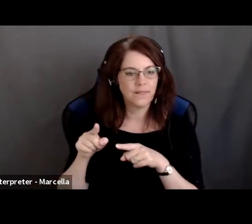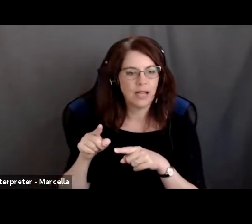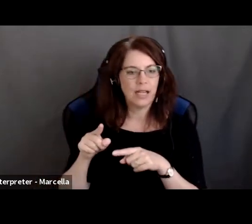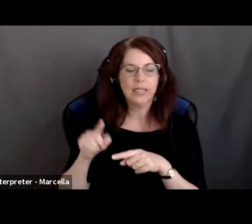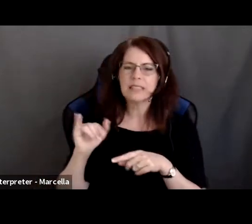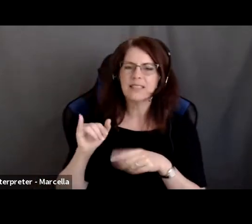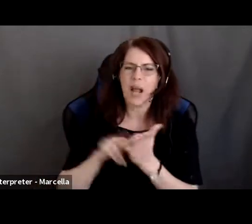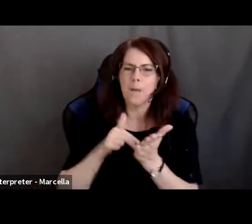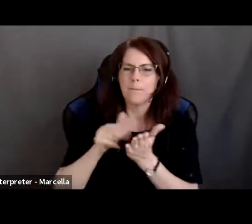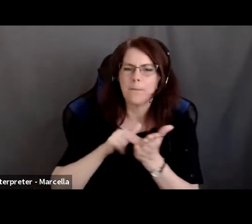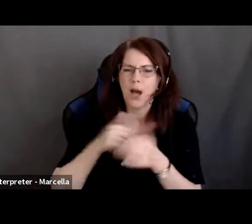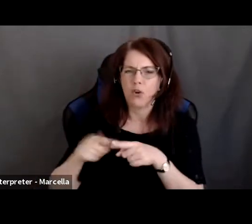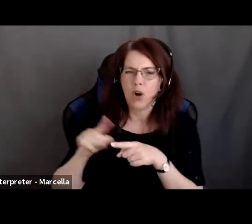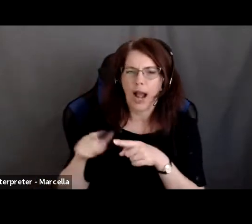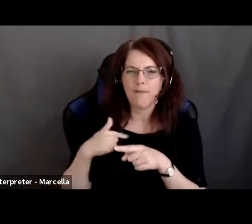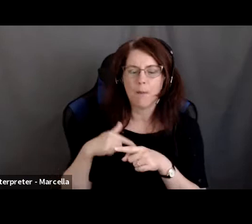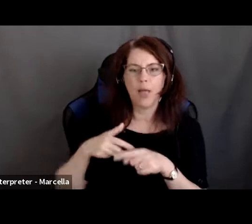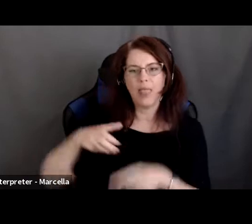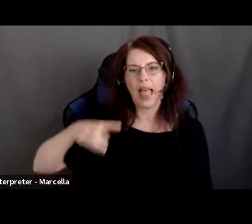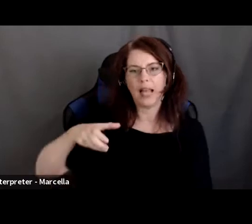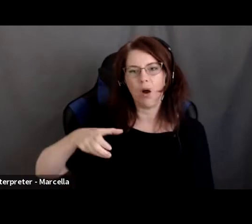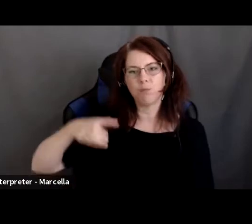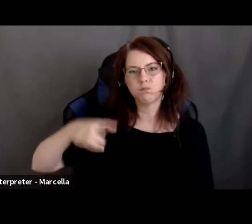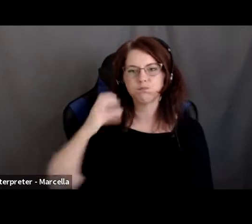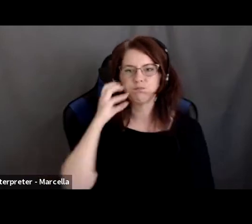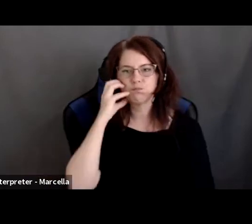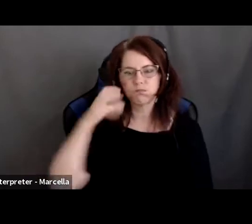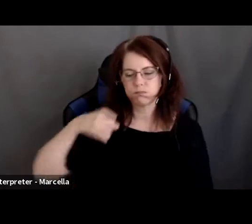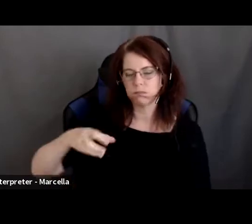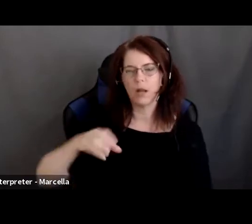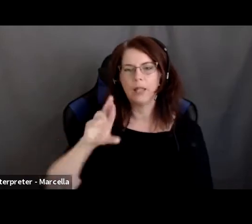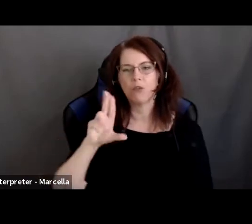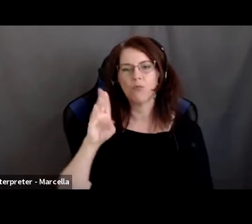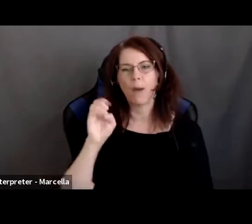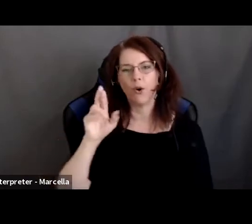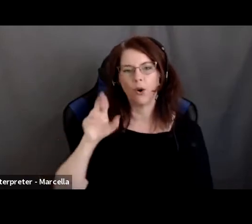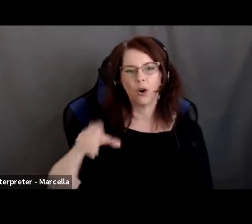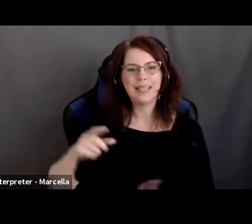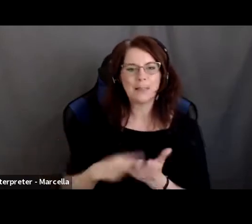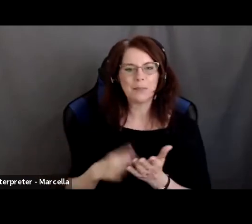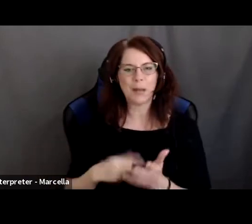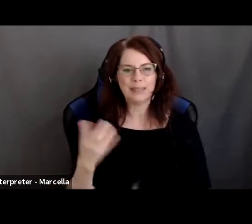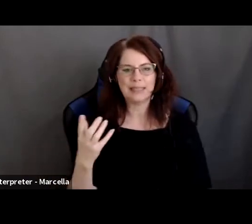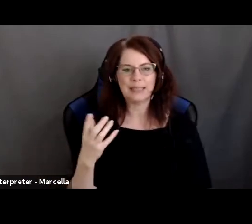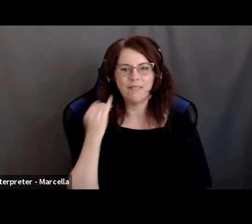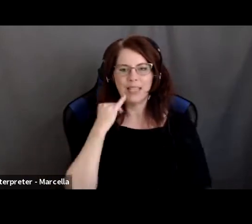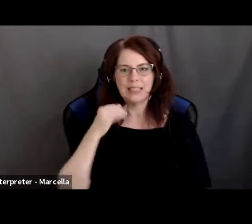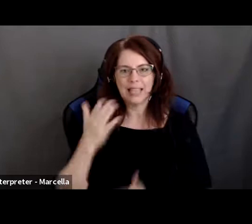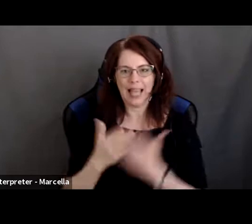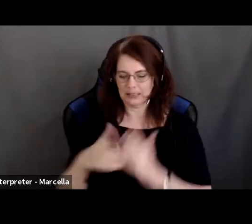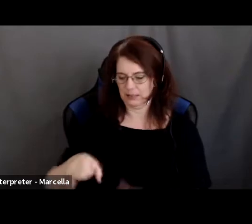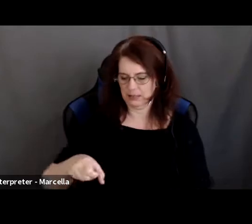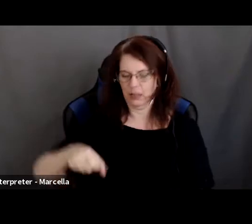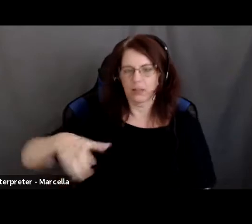butter knife, and it's got a wider grip. It's rubberized. Sometimes it's just a matter of getting the grip wider for a